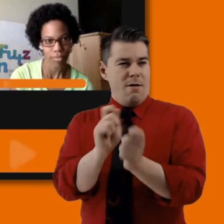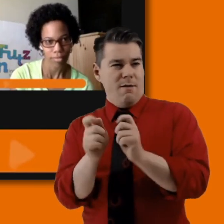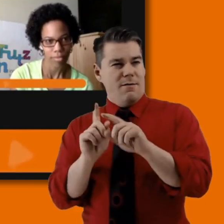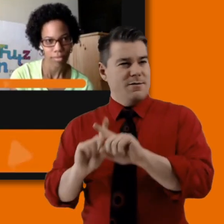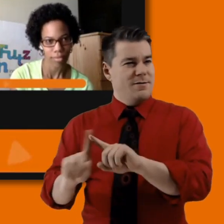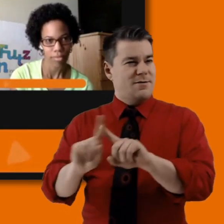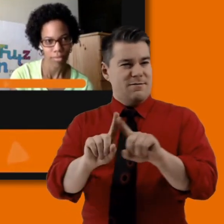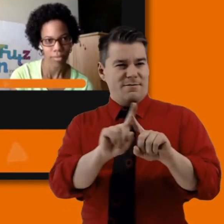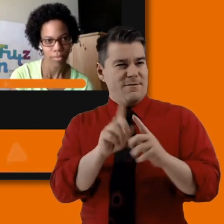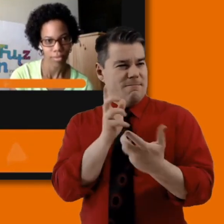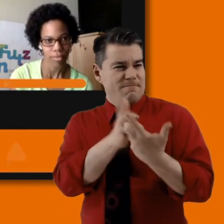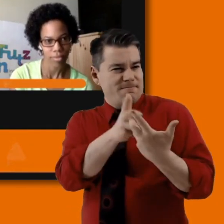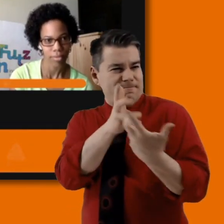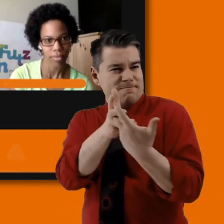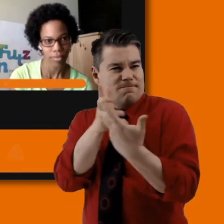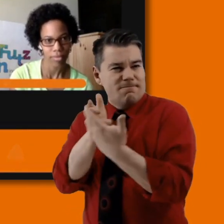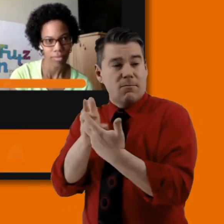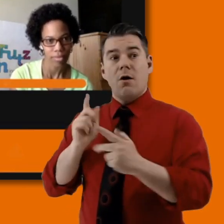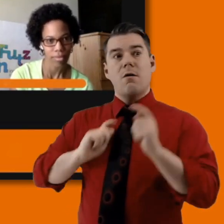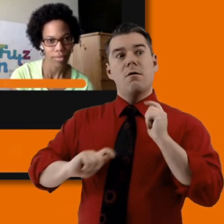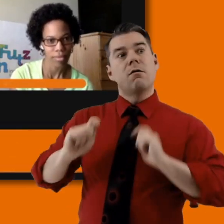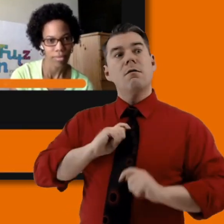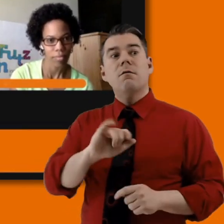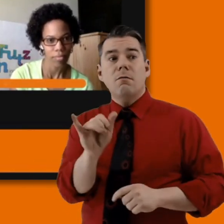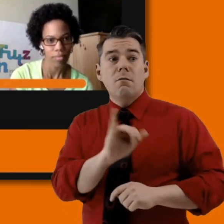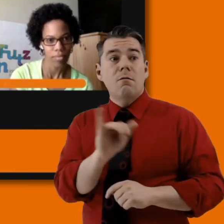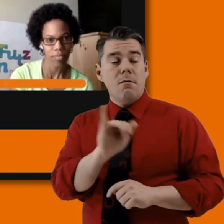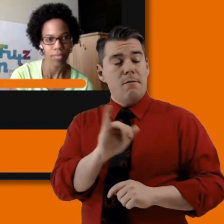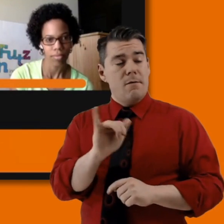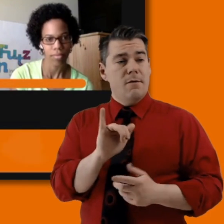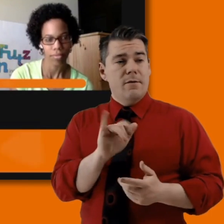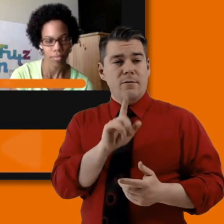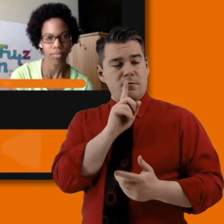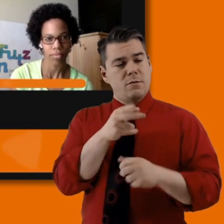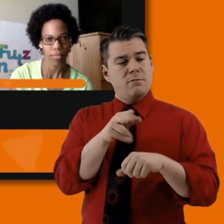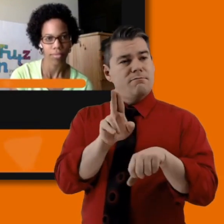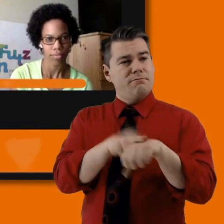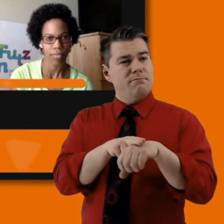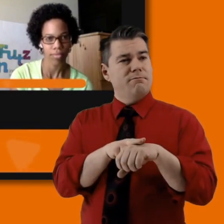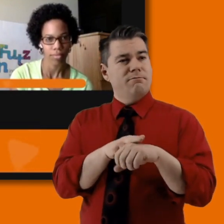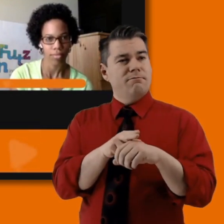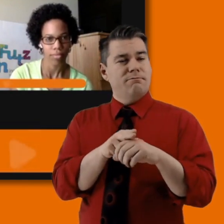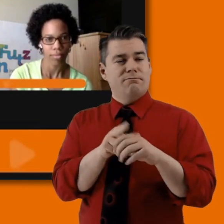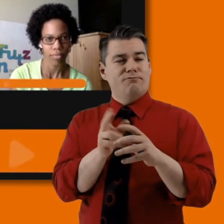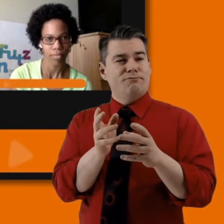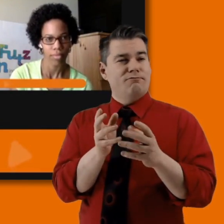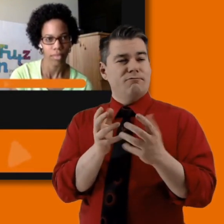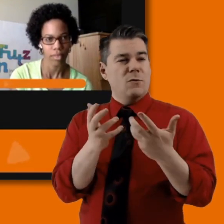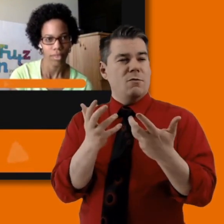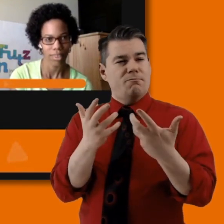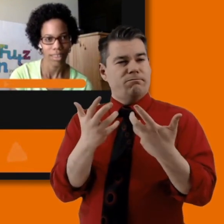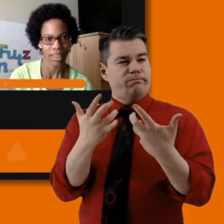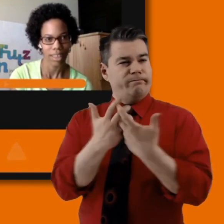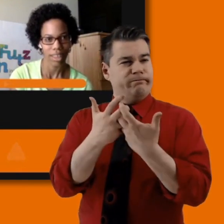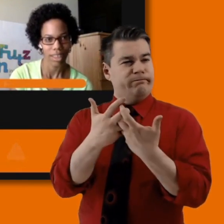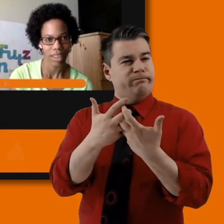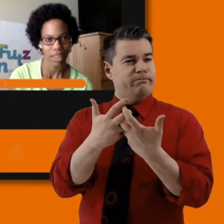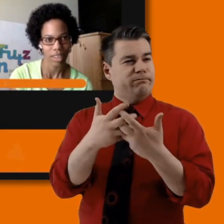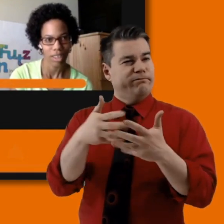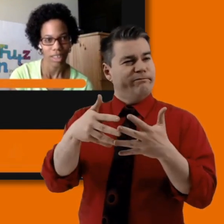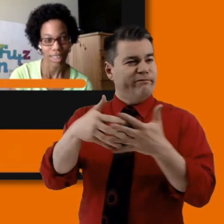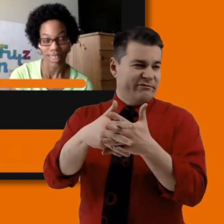things. And theater is very similar, so they're just kind of like a natural mesh, and it's been really, really